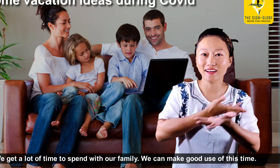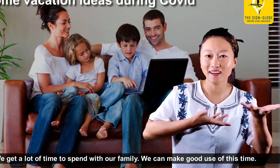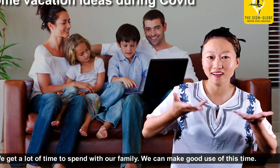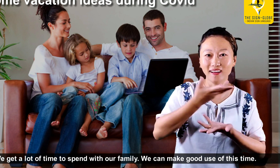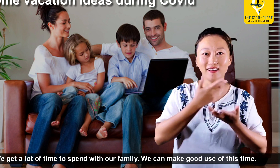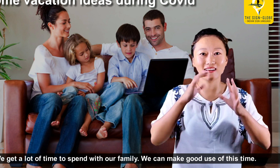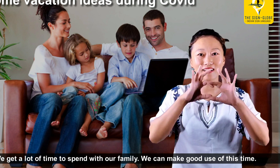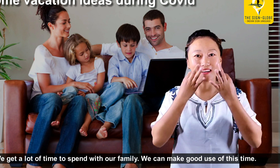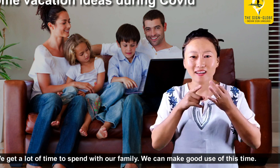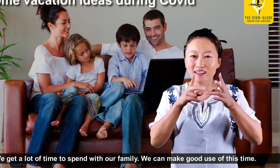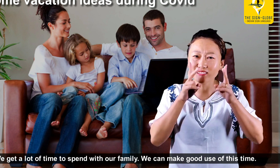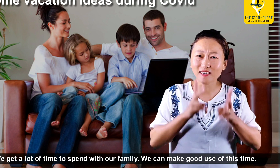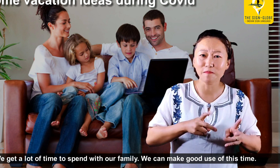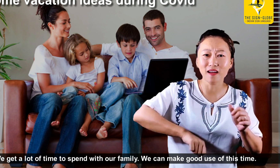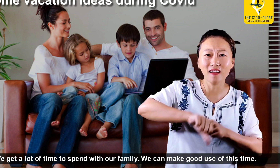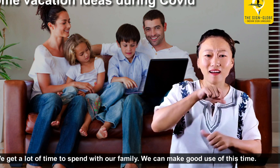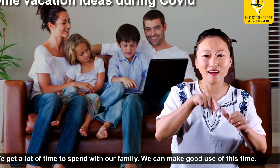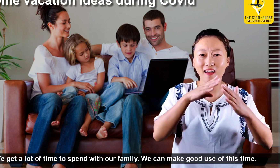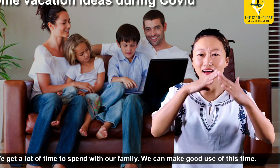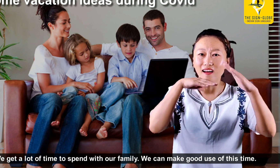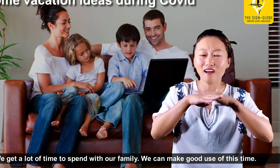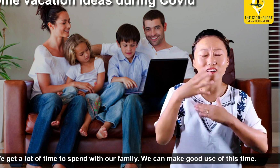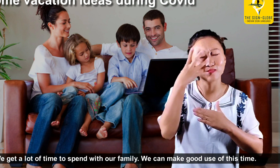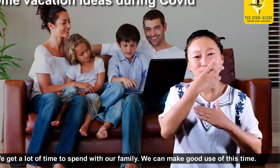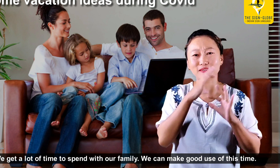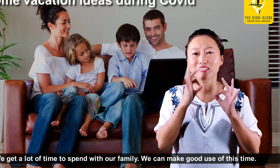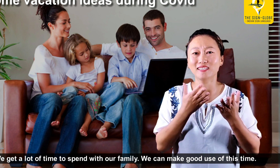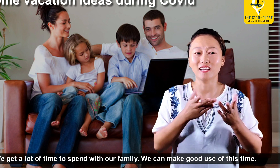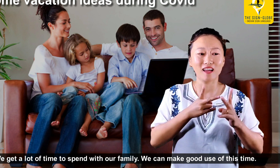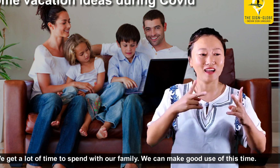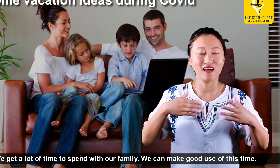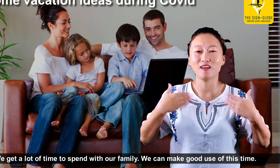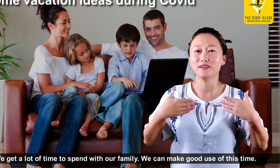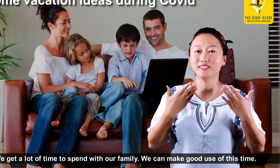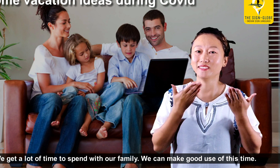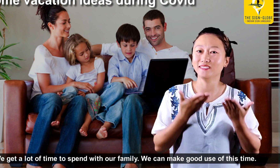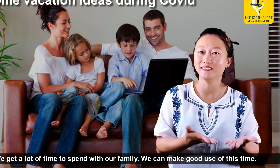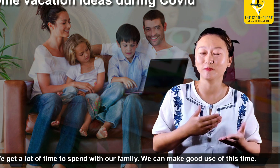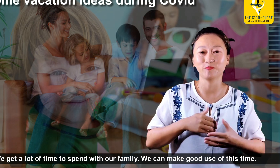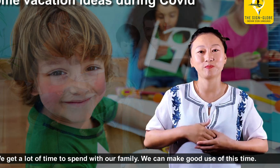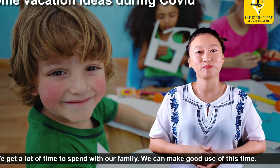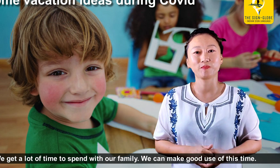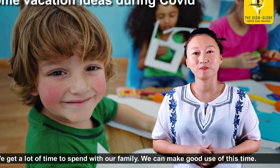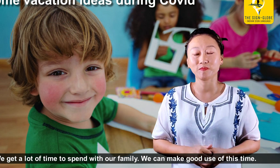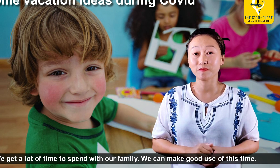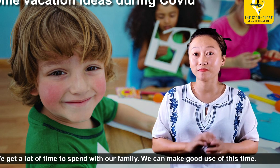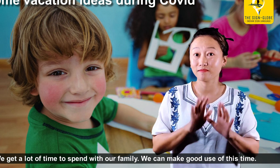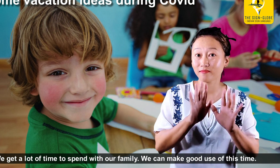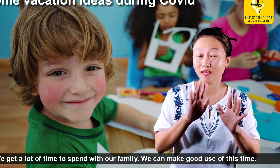We get a lot of time to spend with our family. We can make good use of this time.